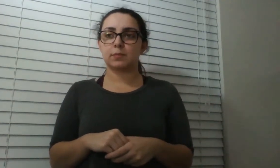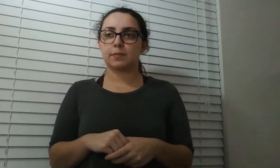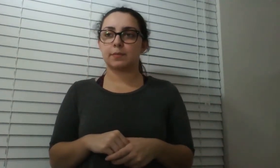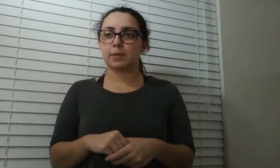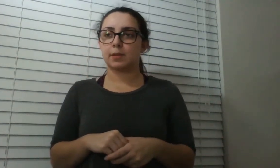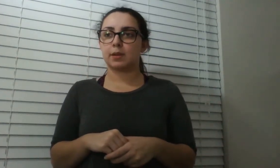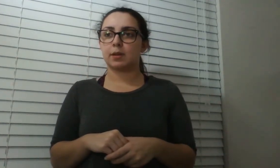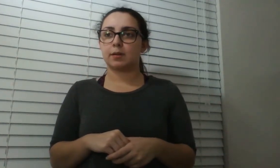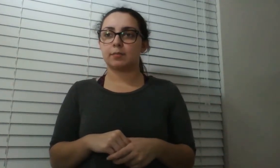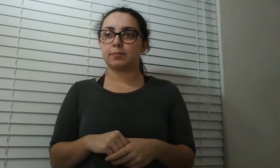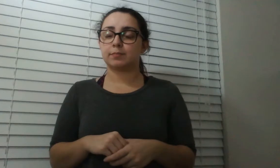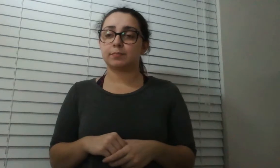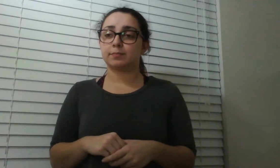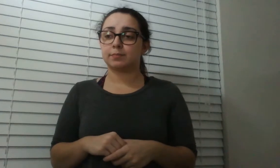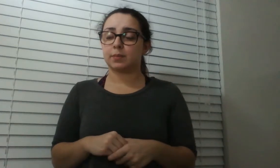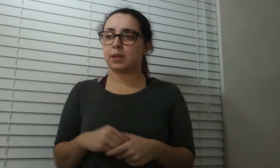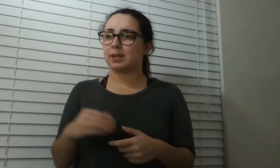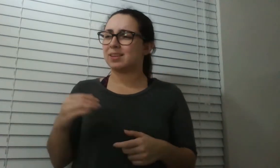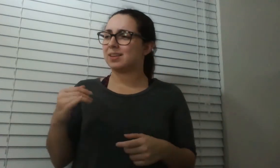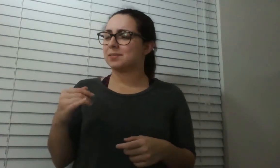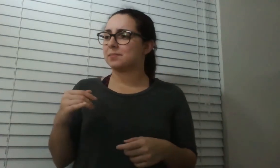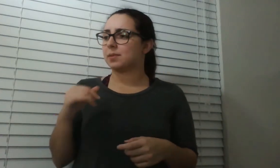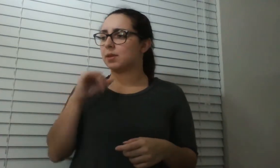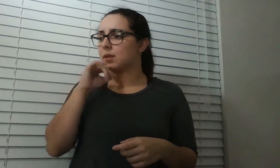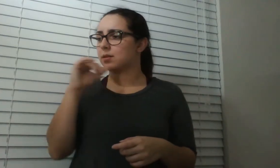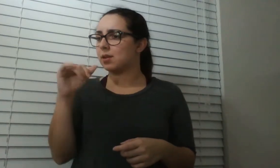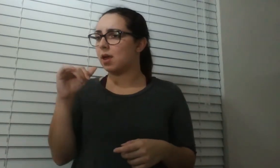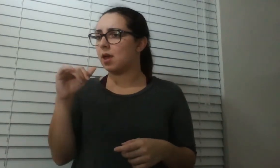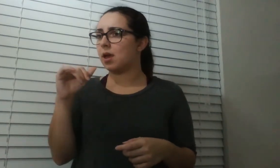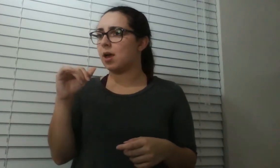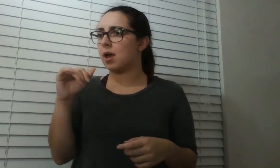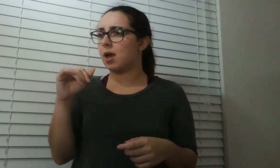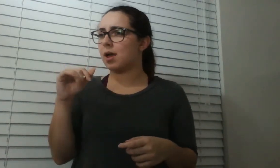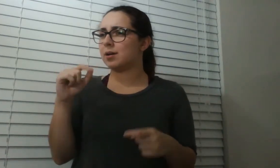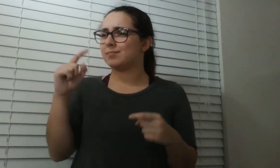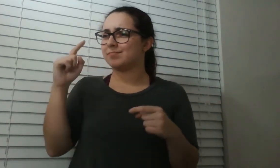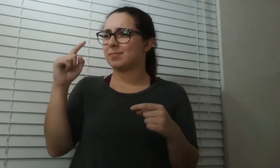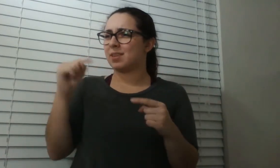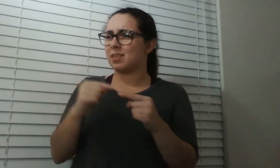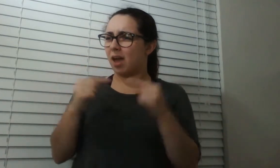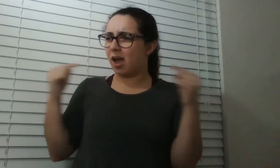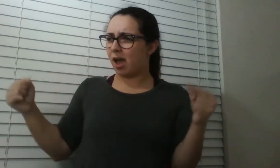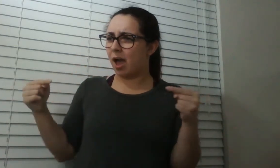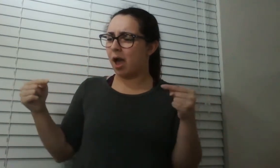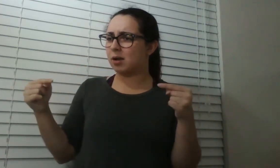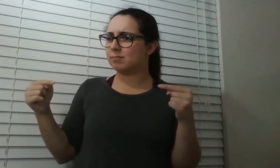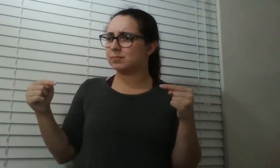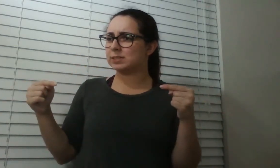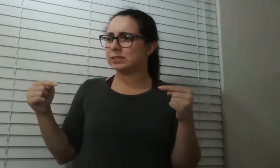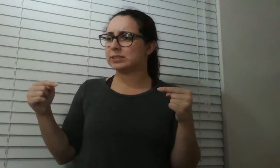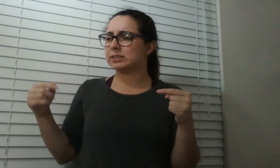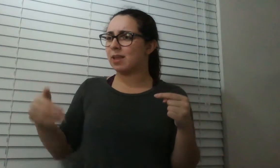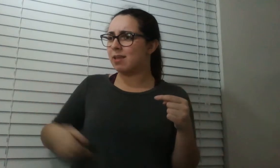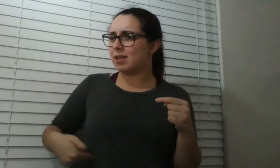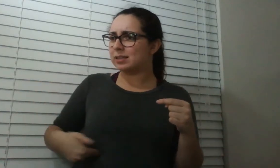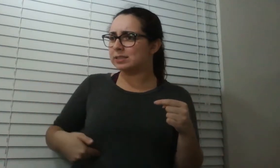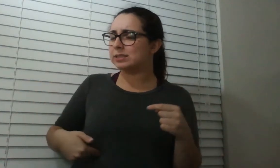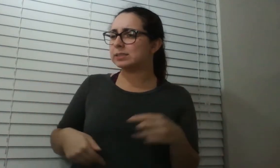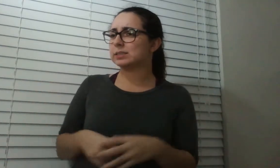like, there's that famous thing with observation that young male baboons, when they get to a certain age, will get gripped by wanderlust and then just